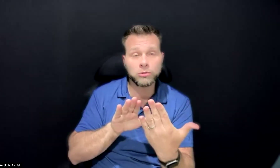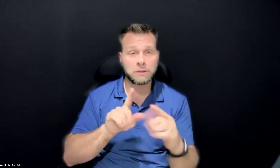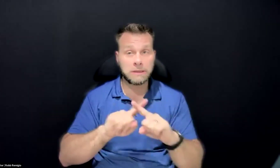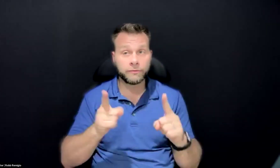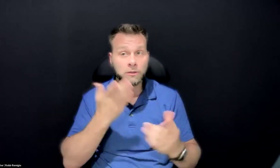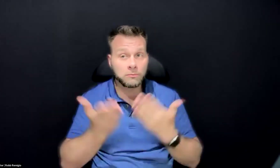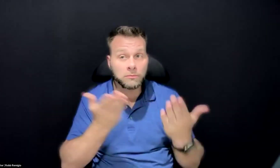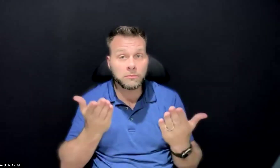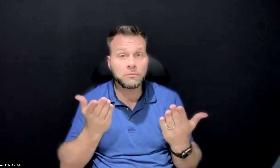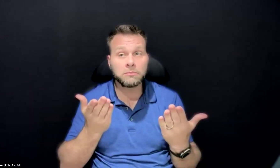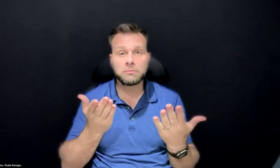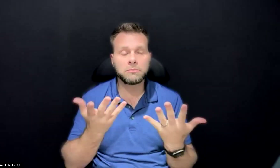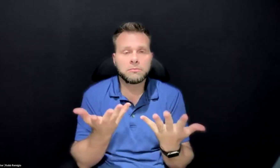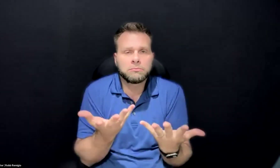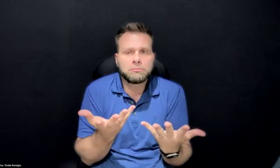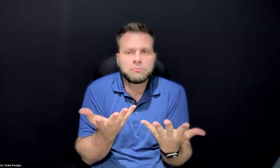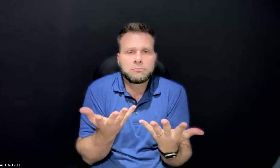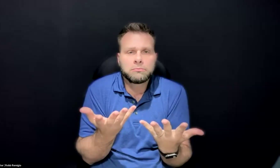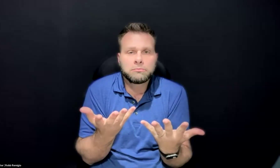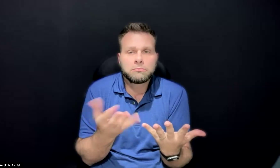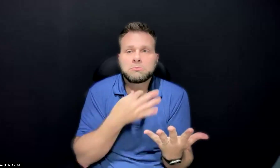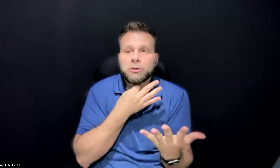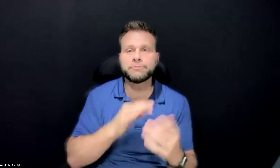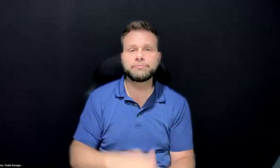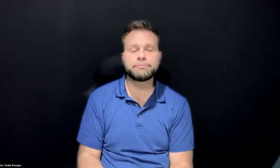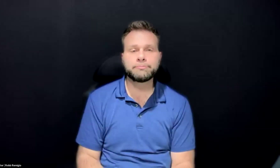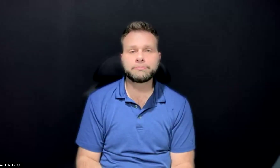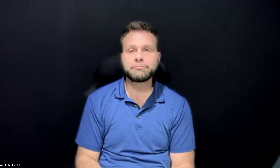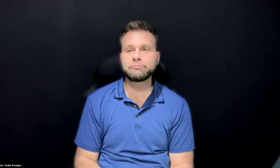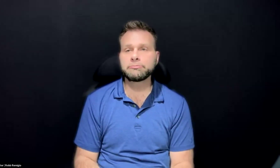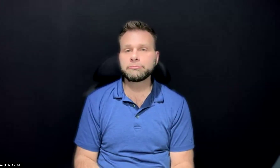recommendations for different presentation platforms?